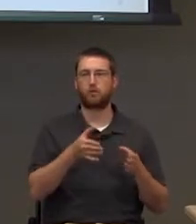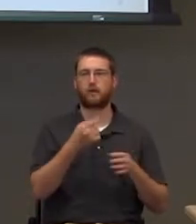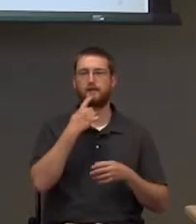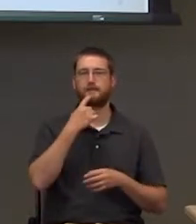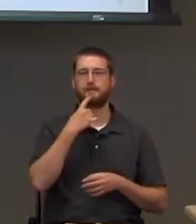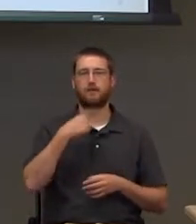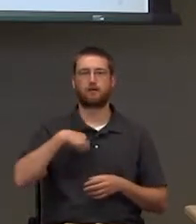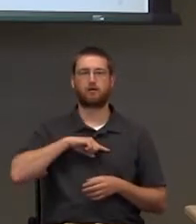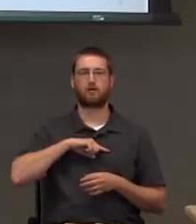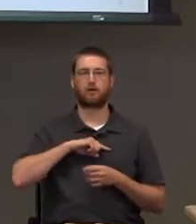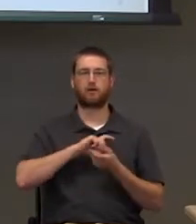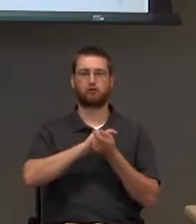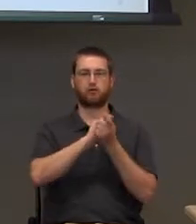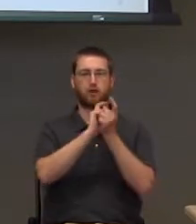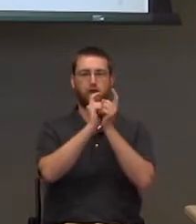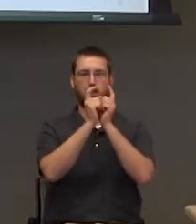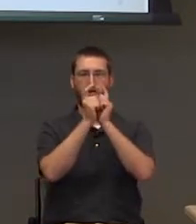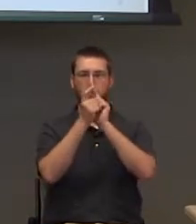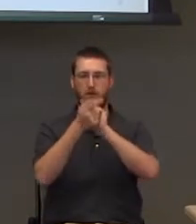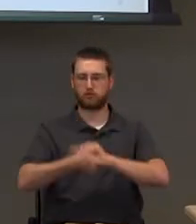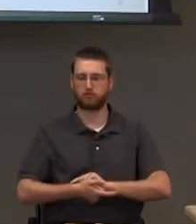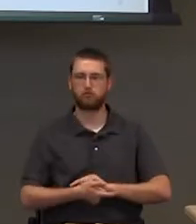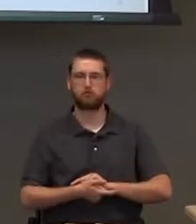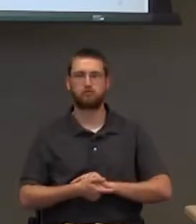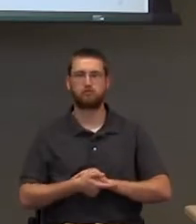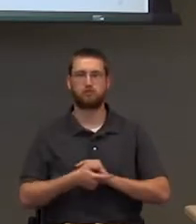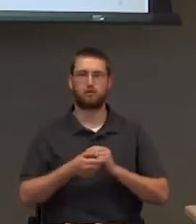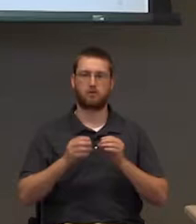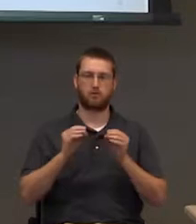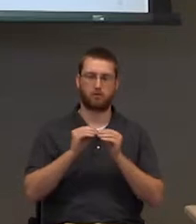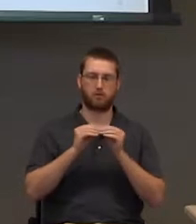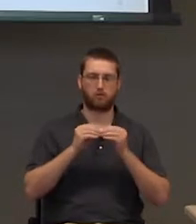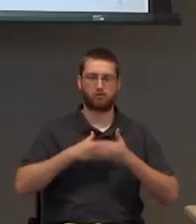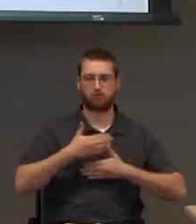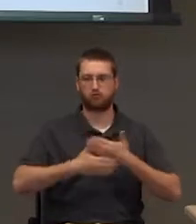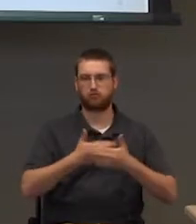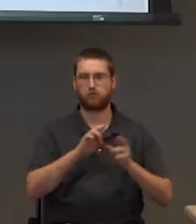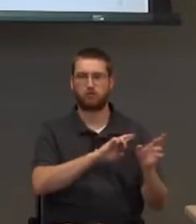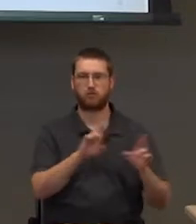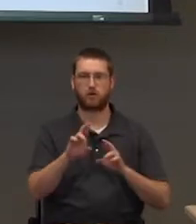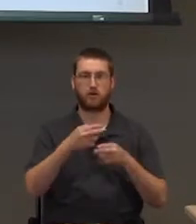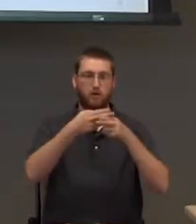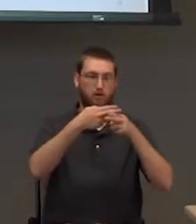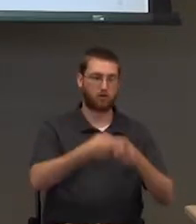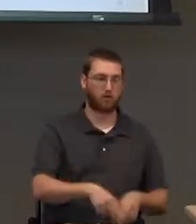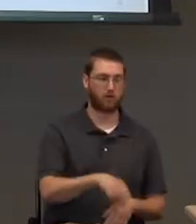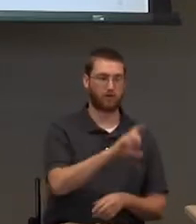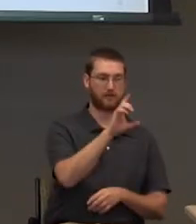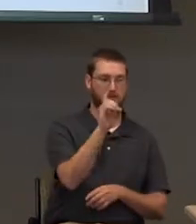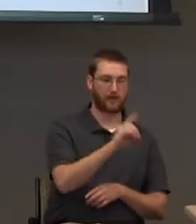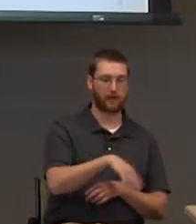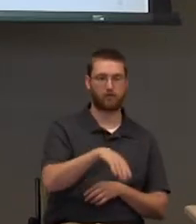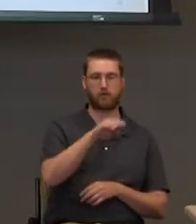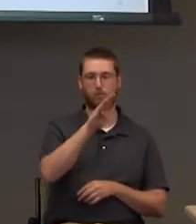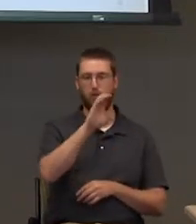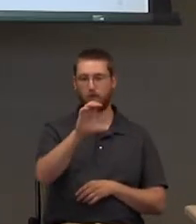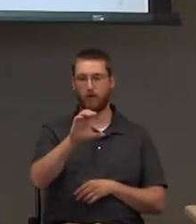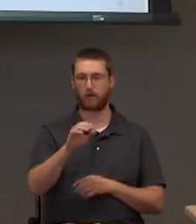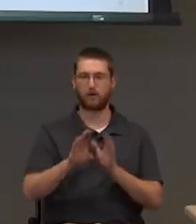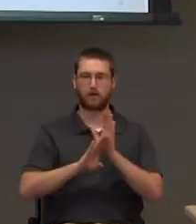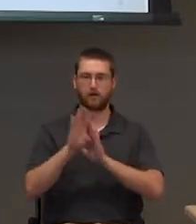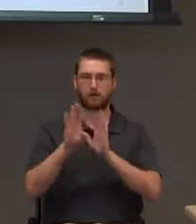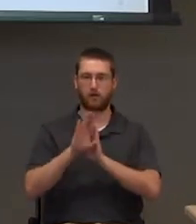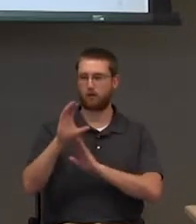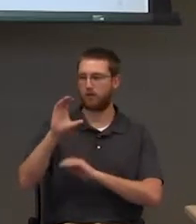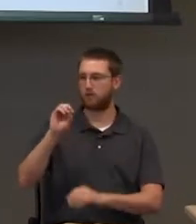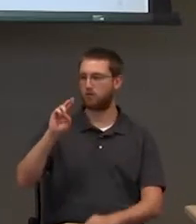look, we are evolving this, we are changing and moving forward. Whether or not you call it the Danville Boyle Development Corporation,